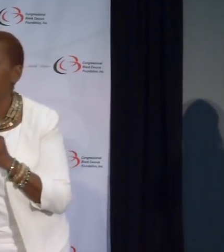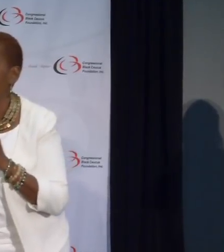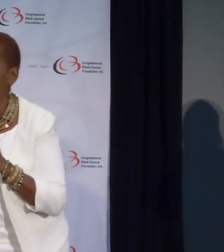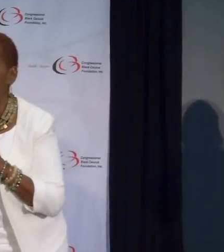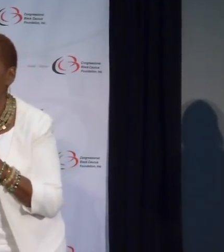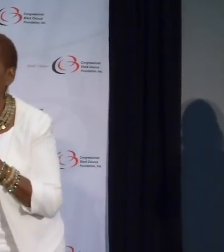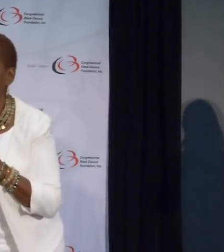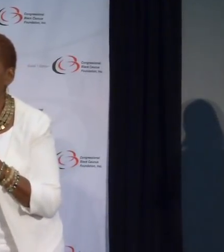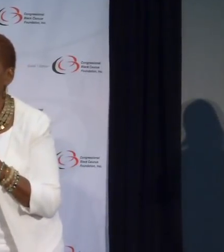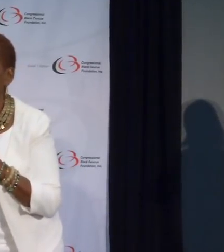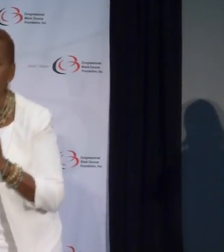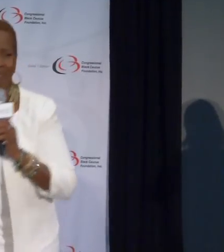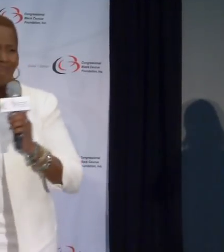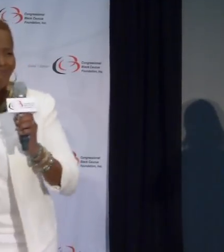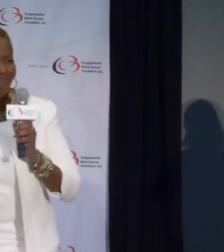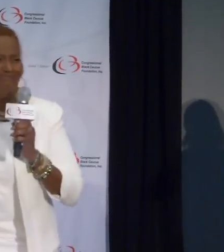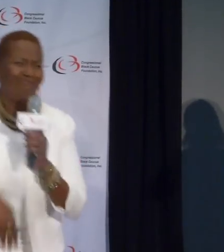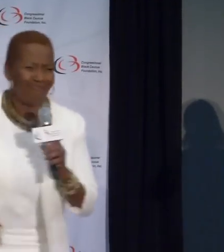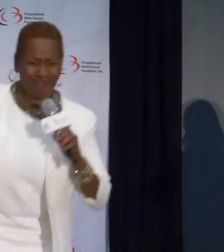Singing Yes.